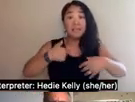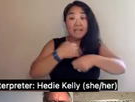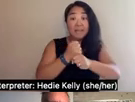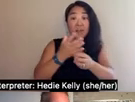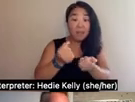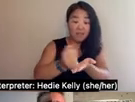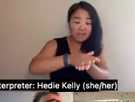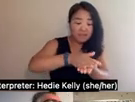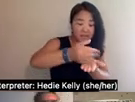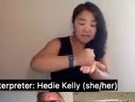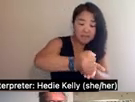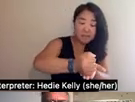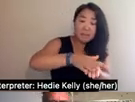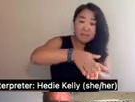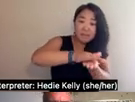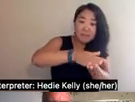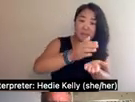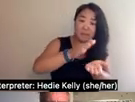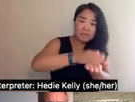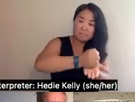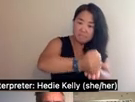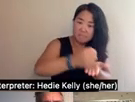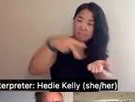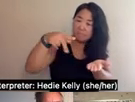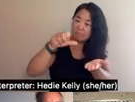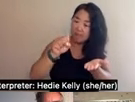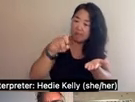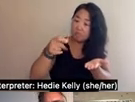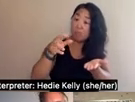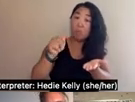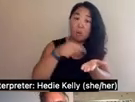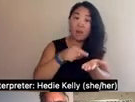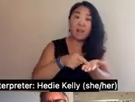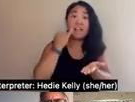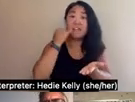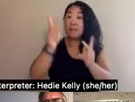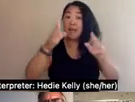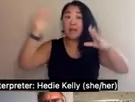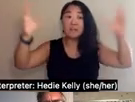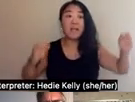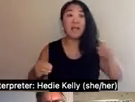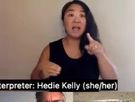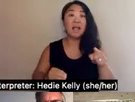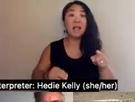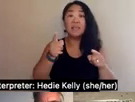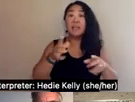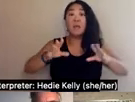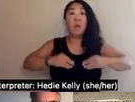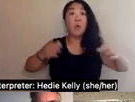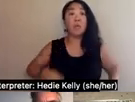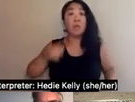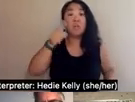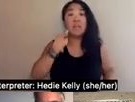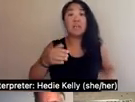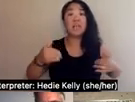as they venture forth into the wild lands of Philadelphia. It reads on the inside, "The bearer of this document has taken on the challenge and